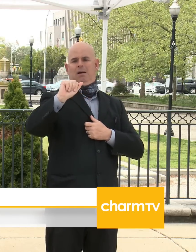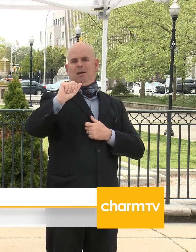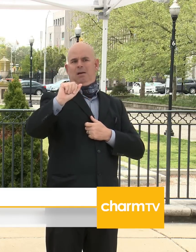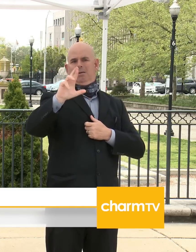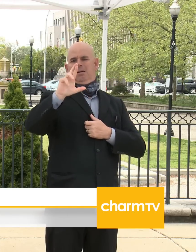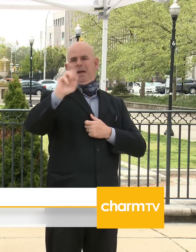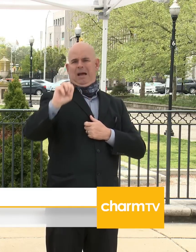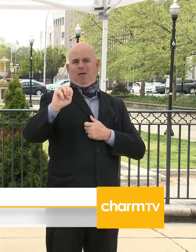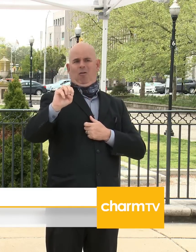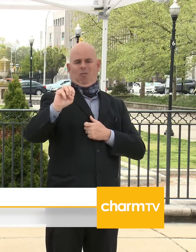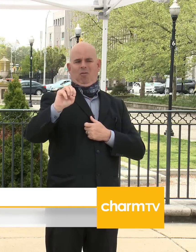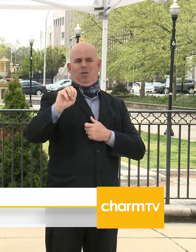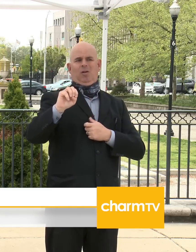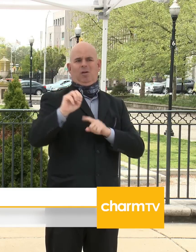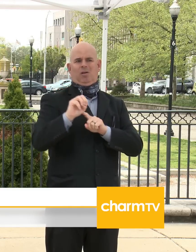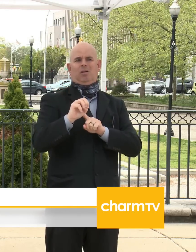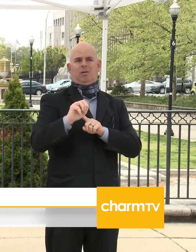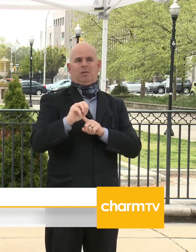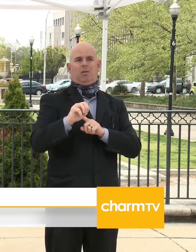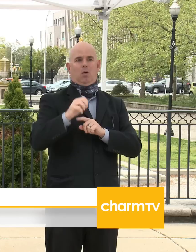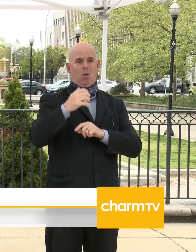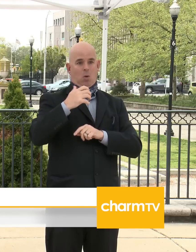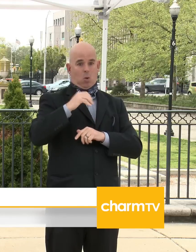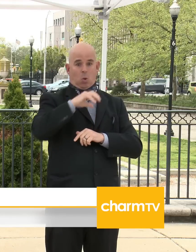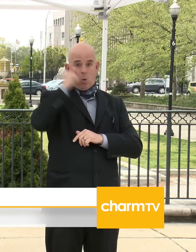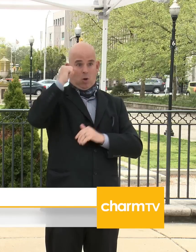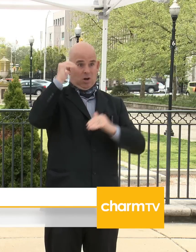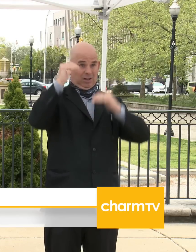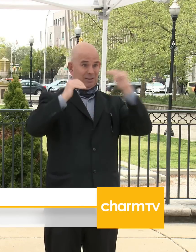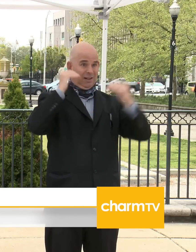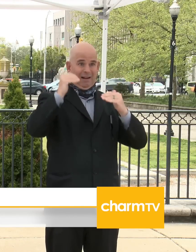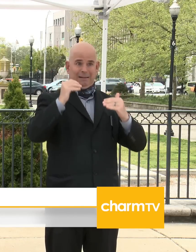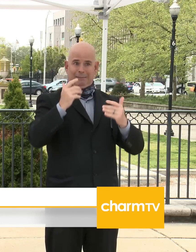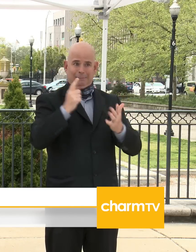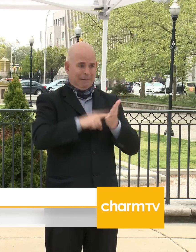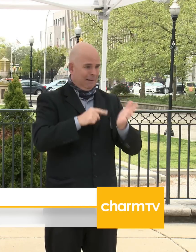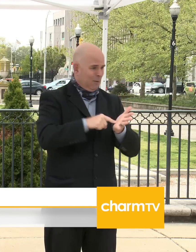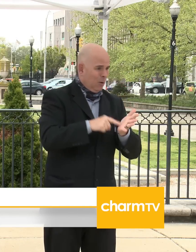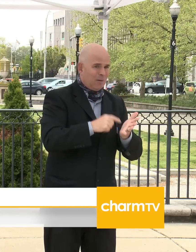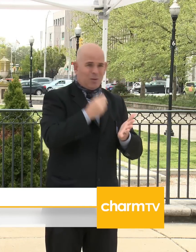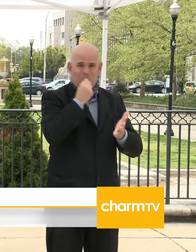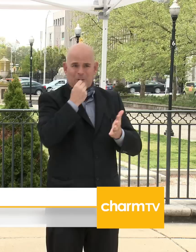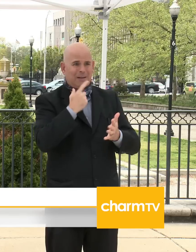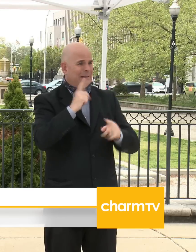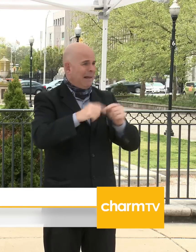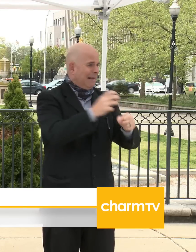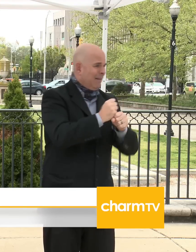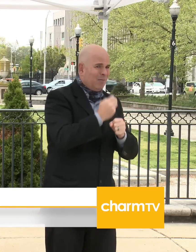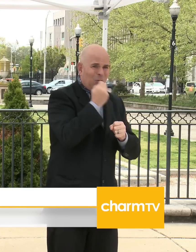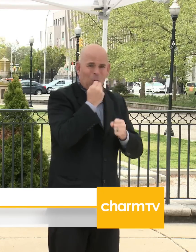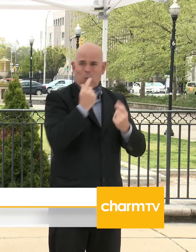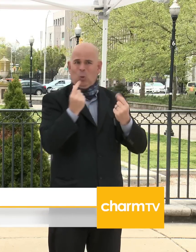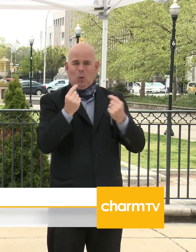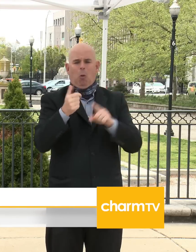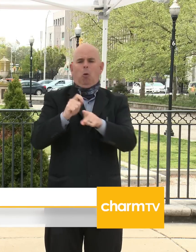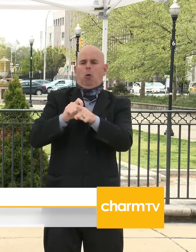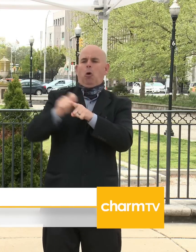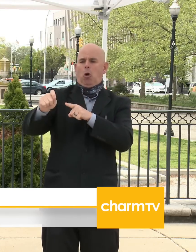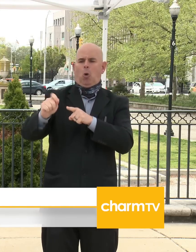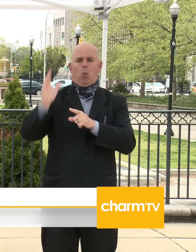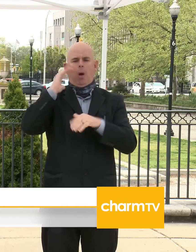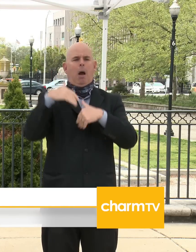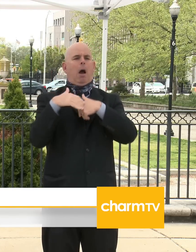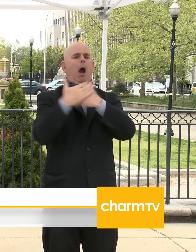410-396-2273, if you are an older adult who cannot get food and don't have family or friends to help you. Our MAP call center is available to